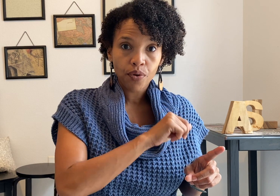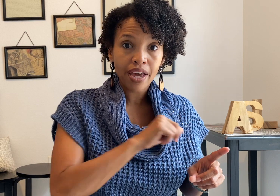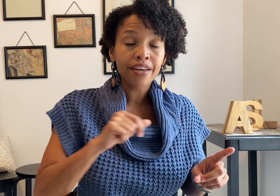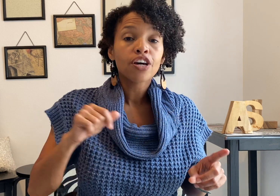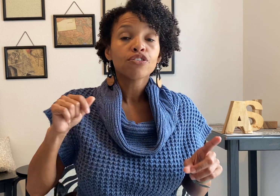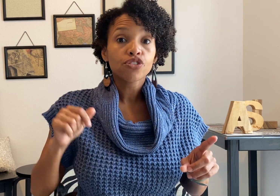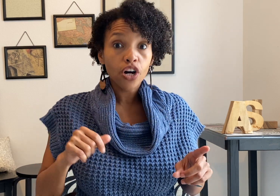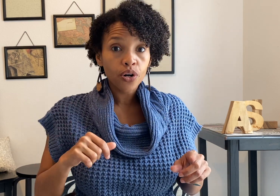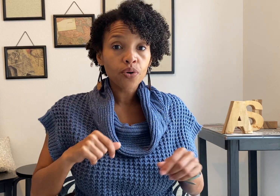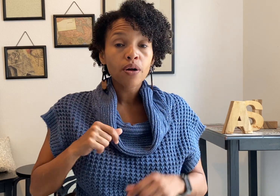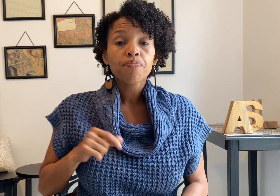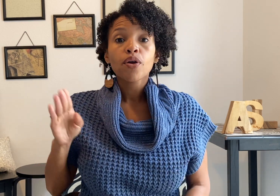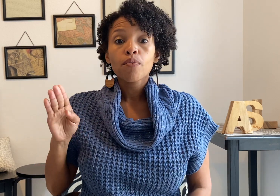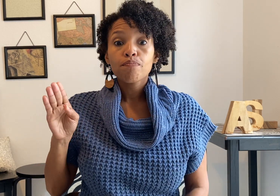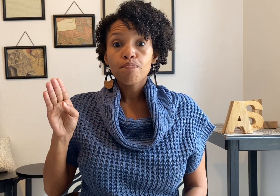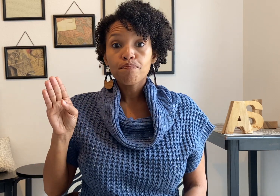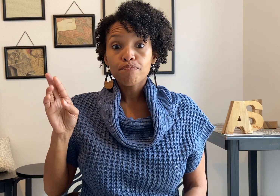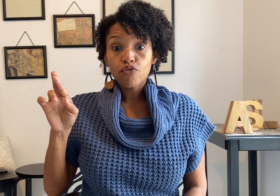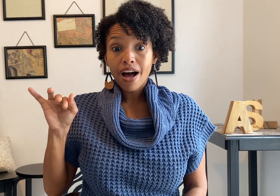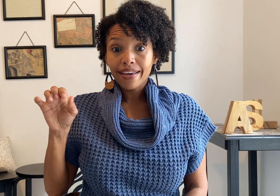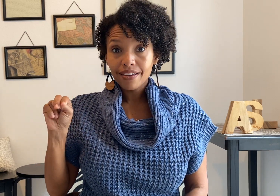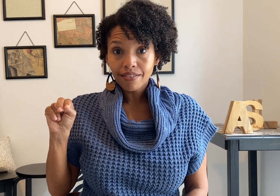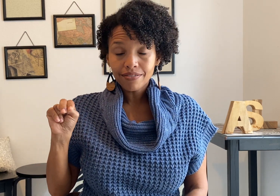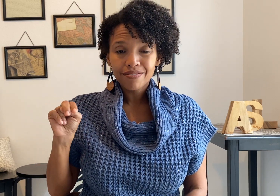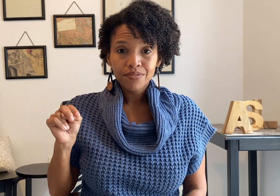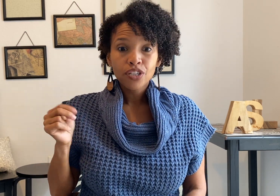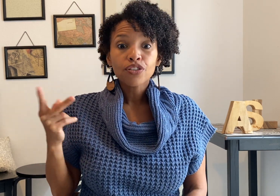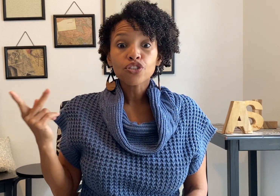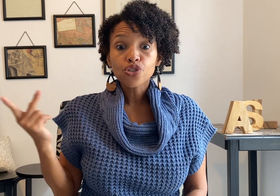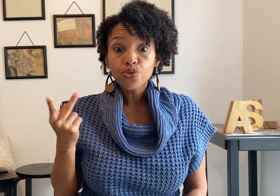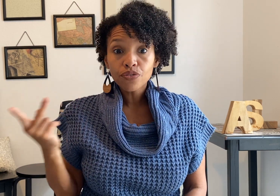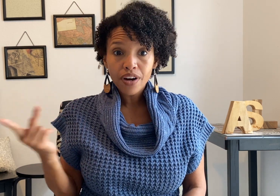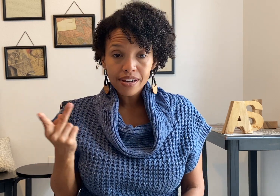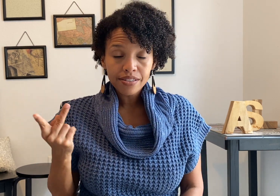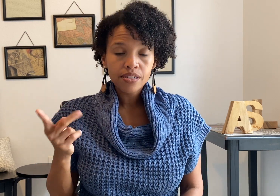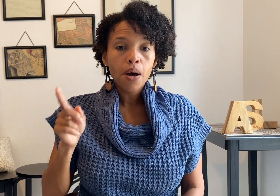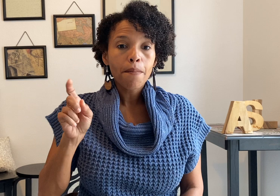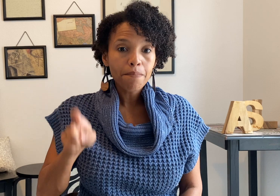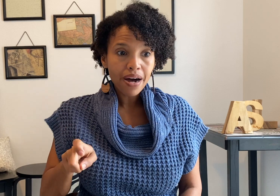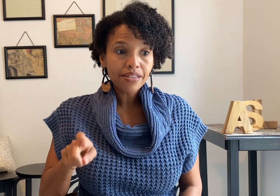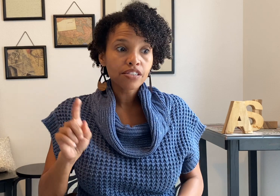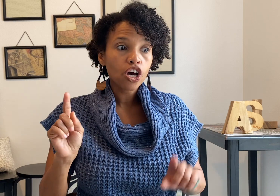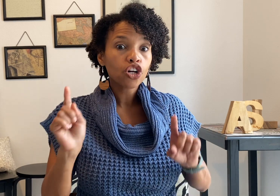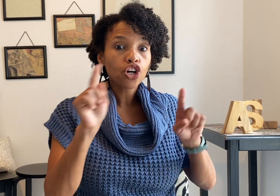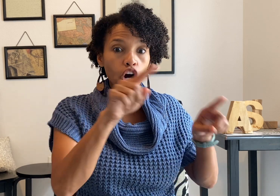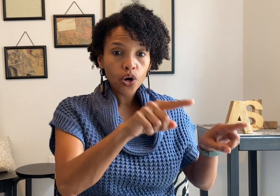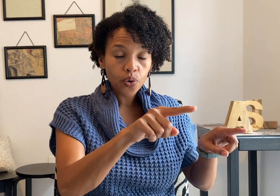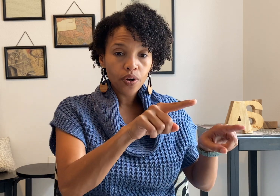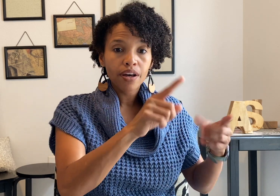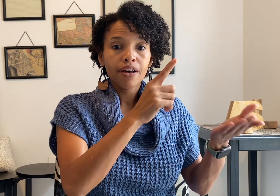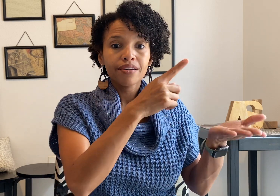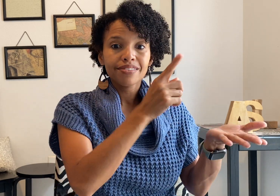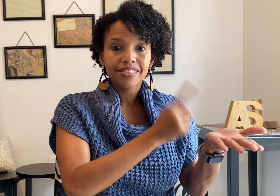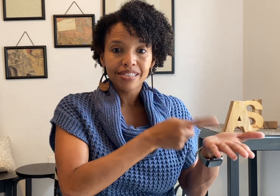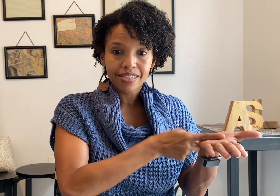okay? So Brian, the two of us must go